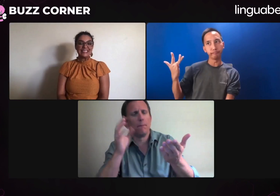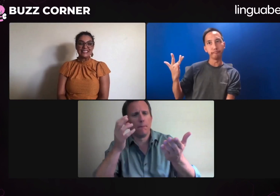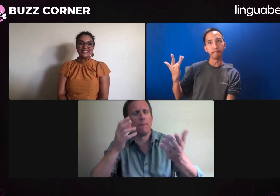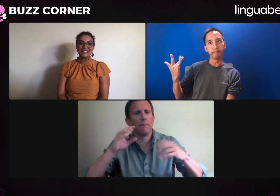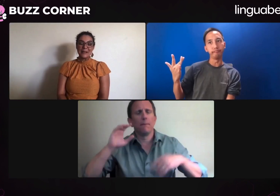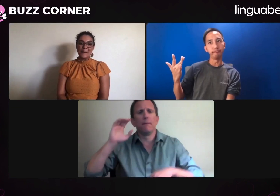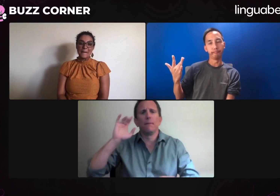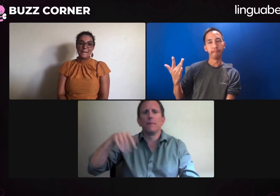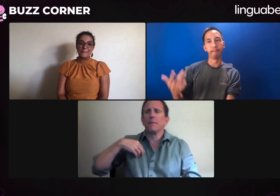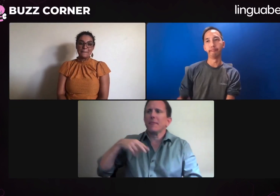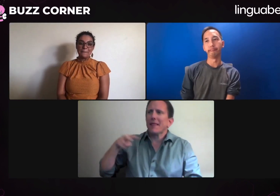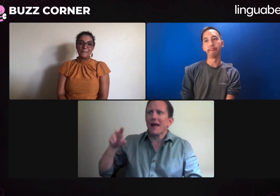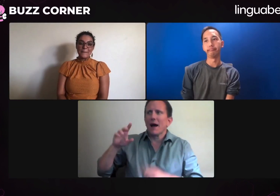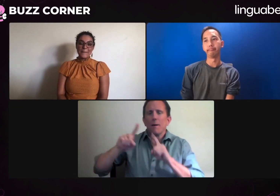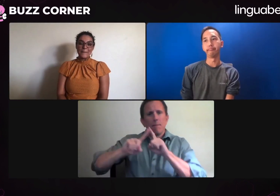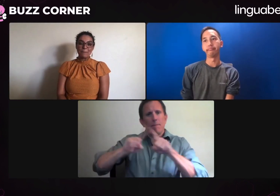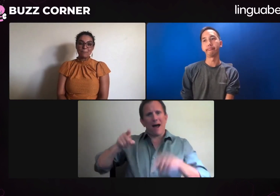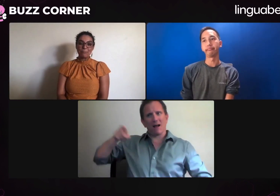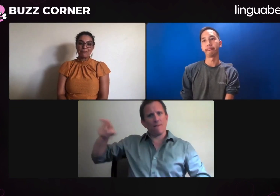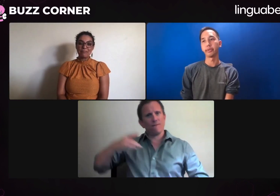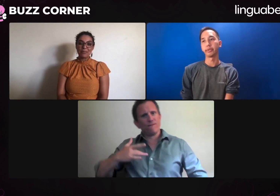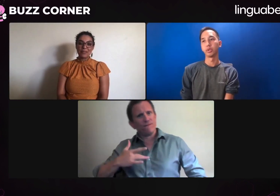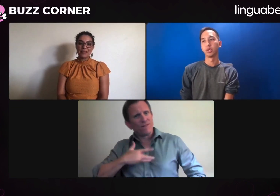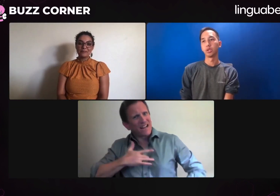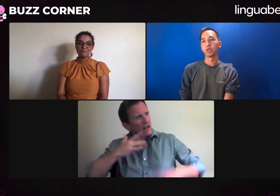on I have a problem with that.